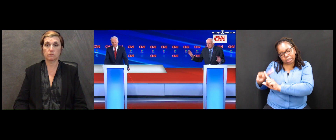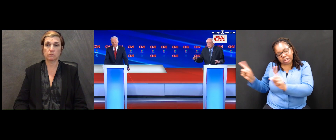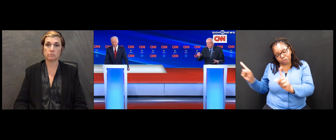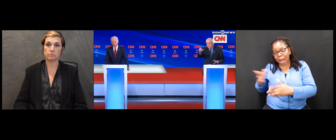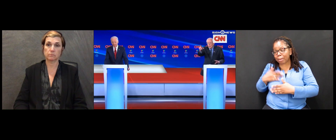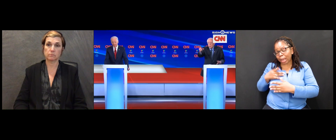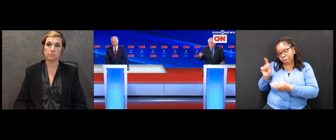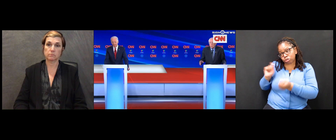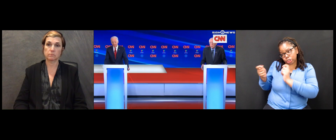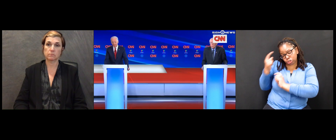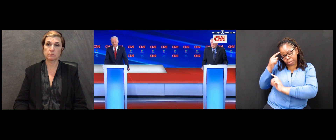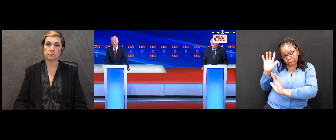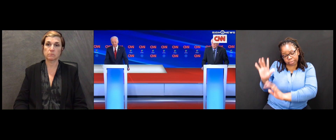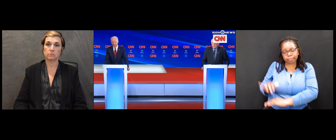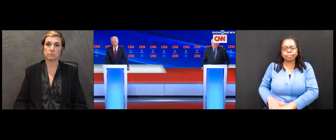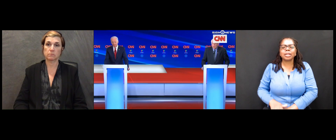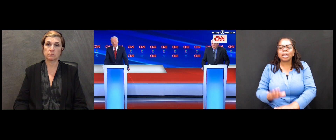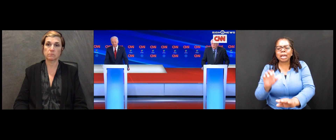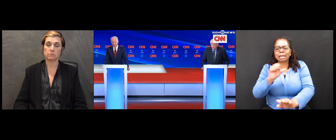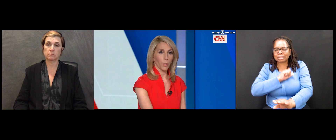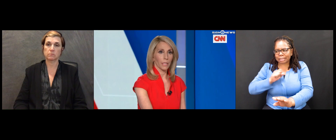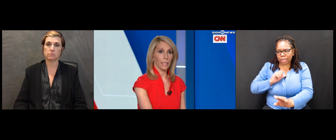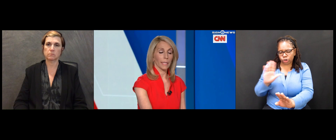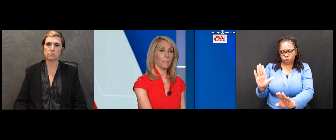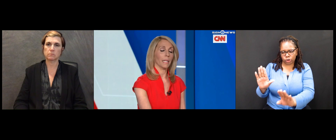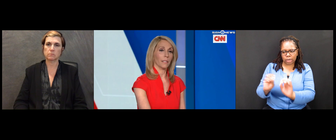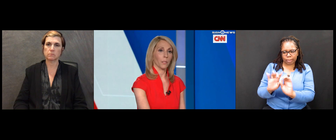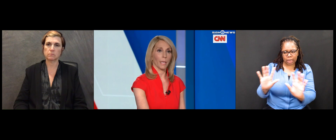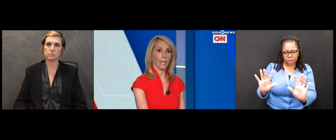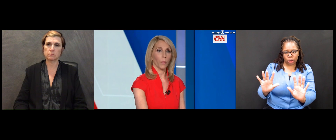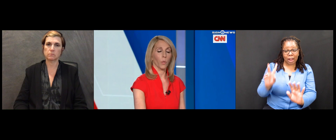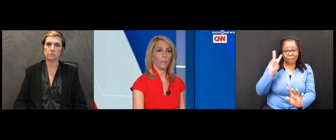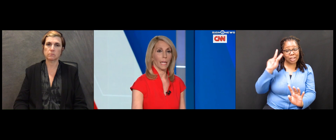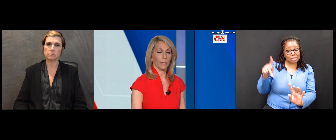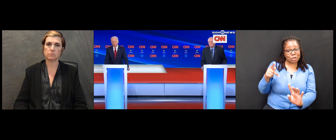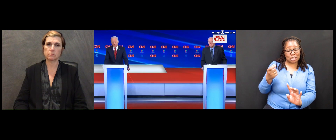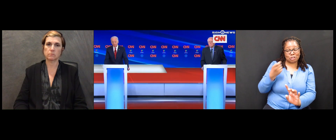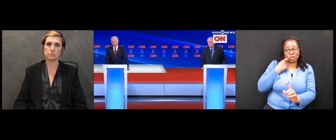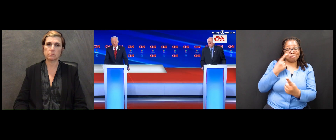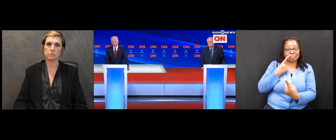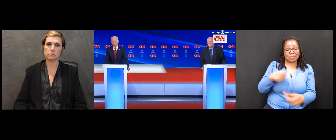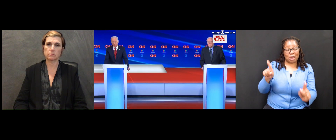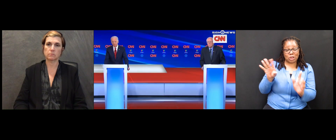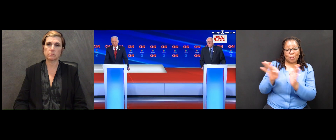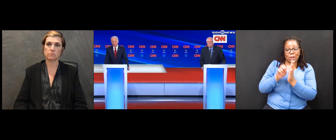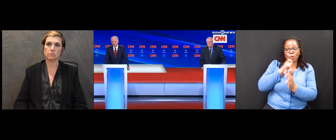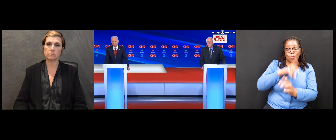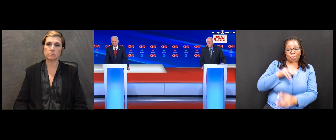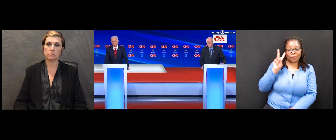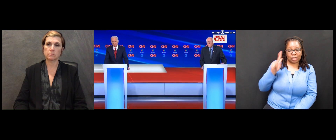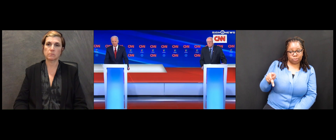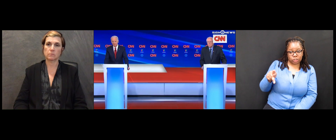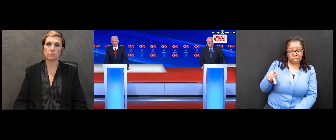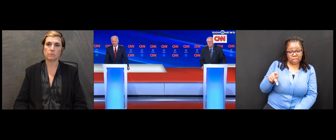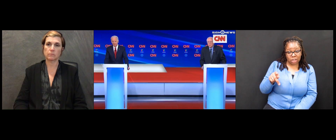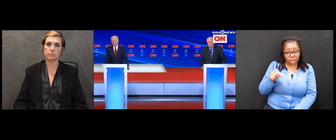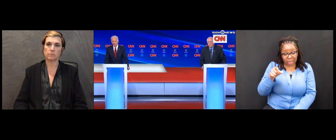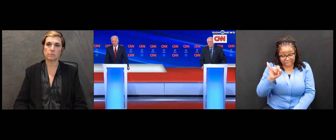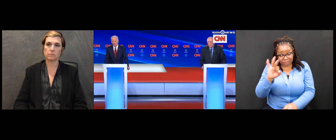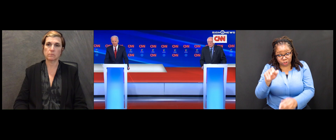changed your views. Senator, just to be clear, the vice president committed to picking a woman as his running mate. If you get the nomination, will